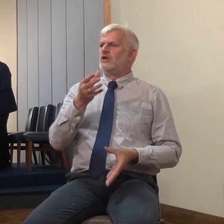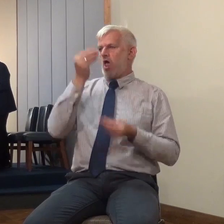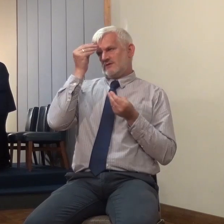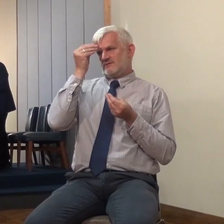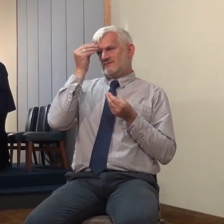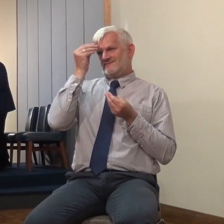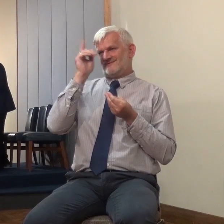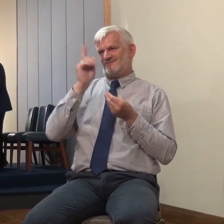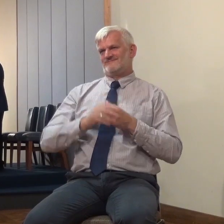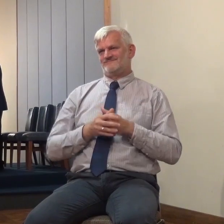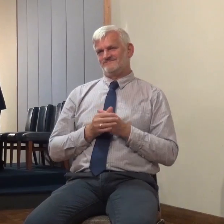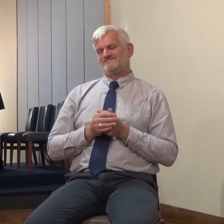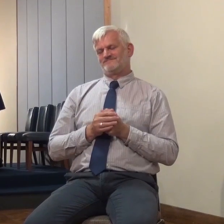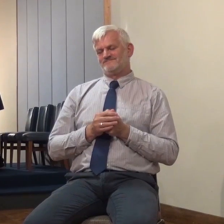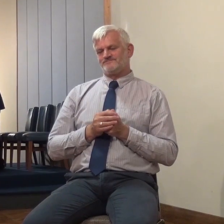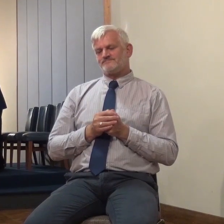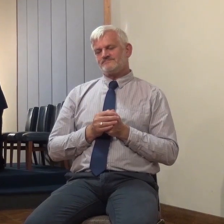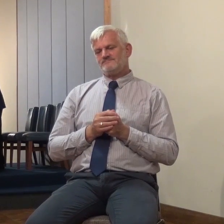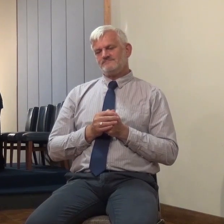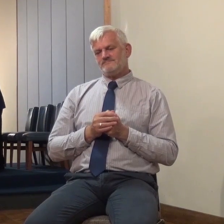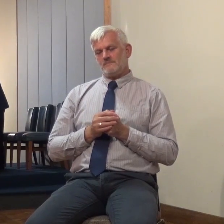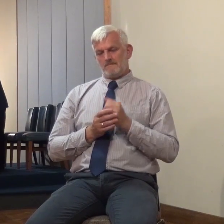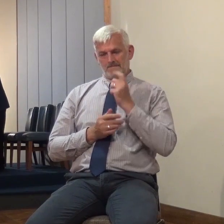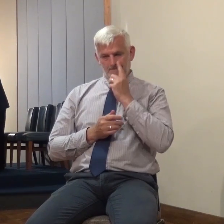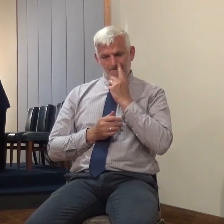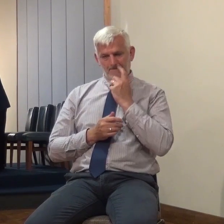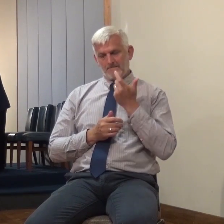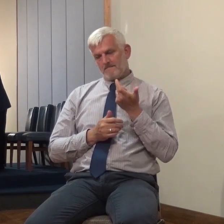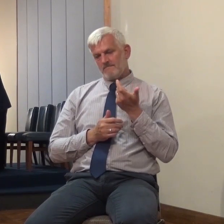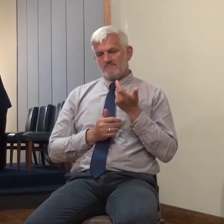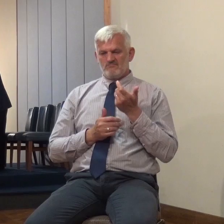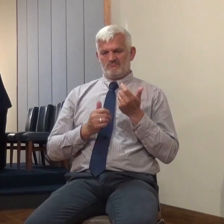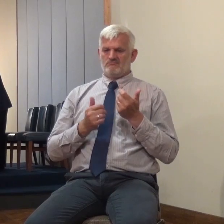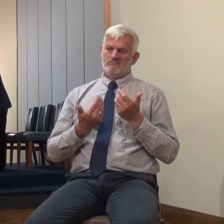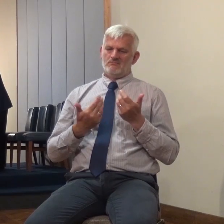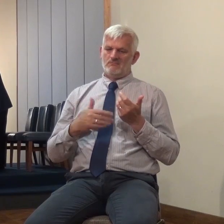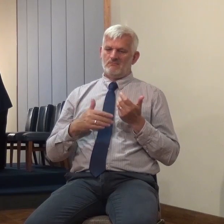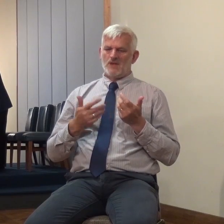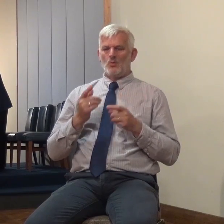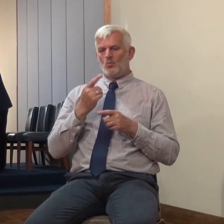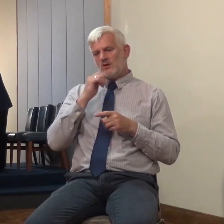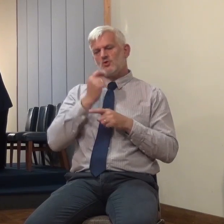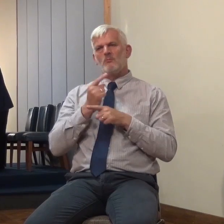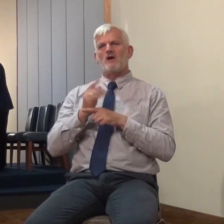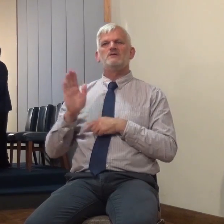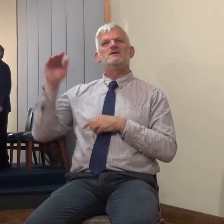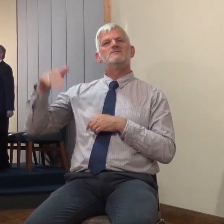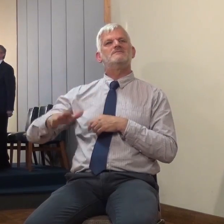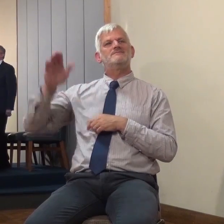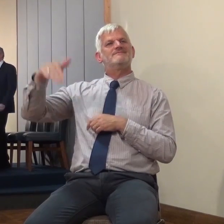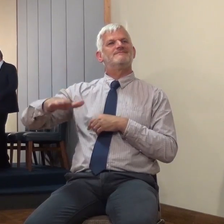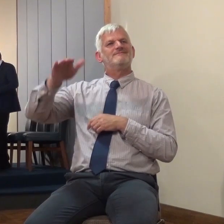done? So now my next heading, ups and downs, ups and downs. Now one